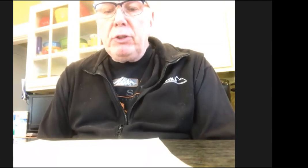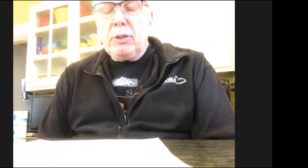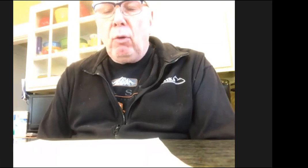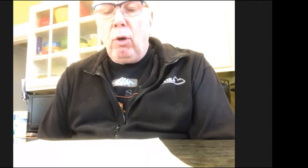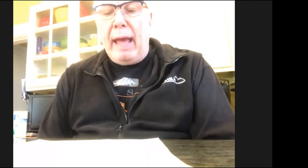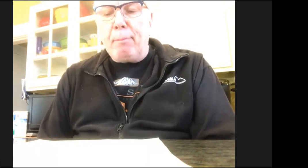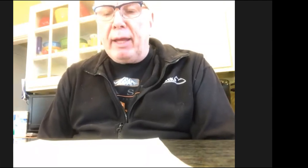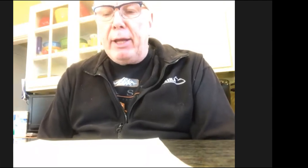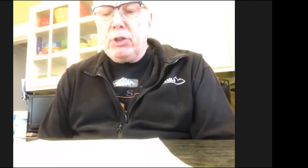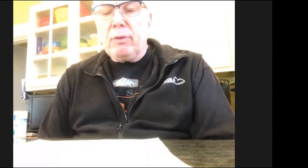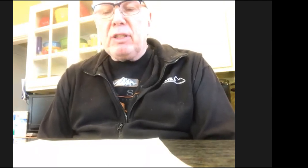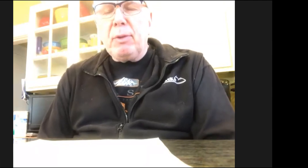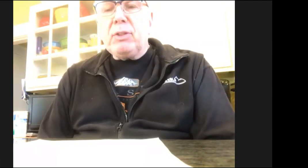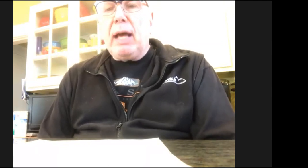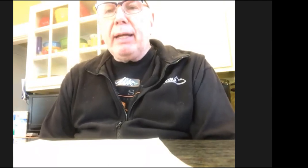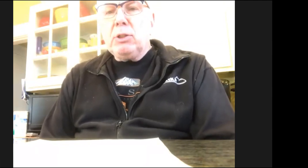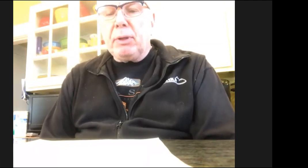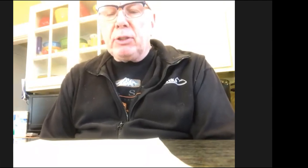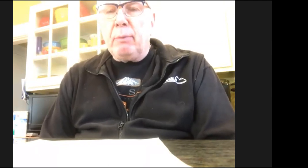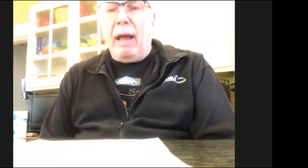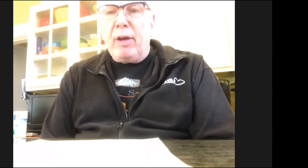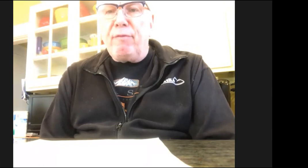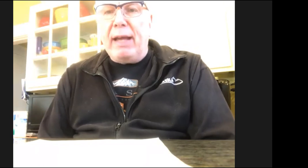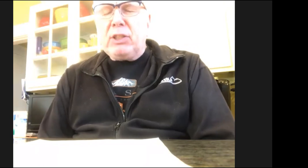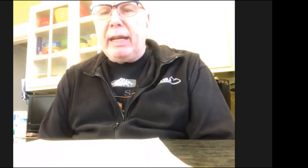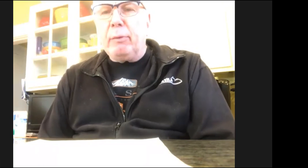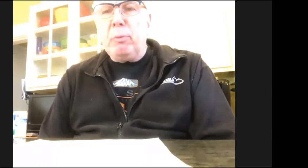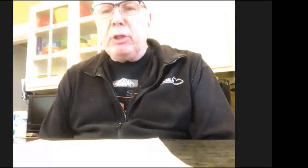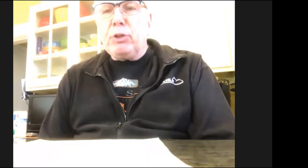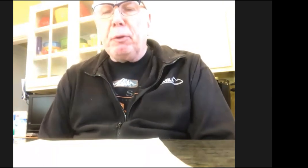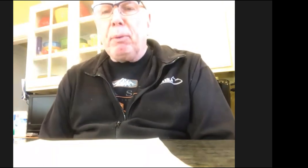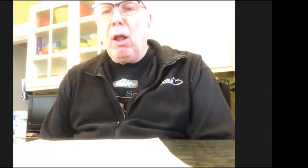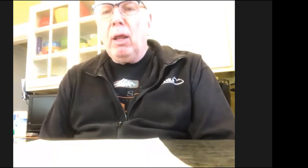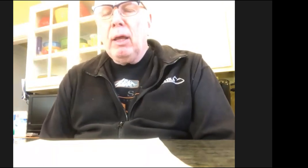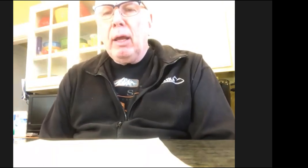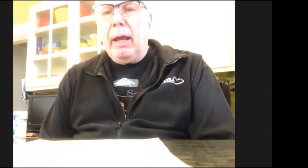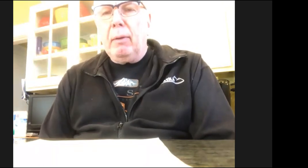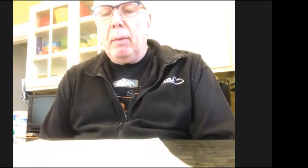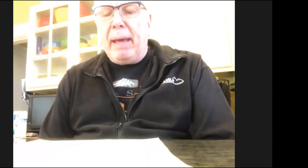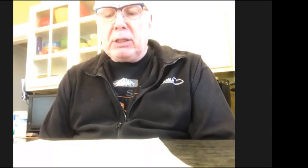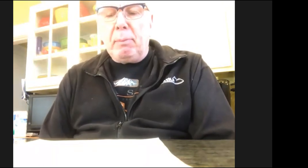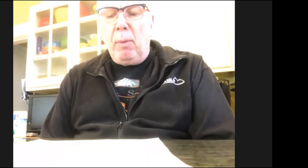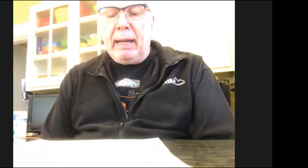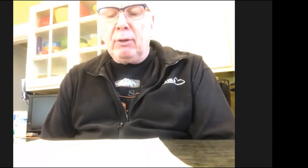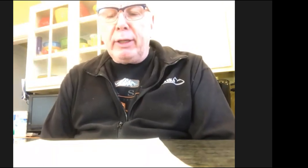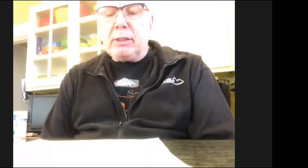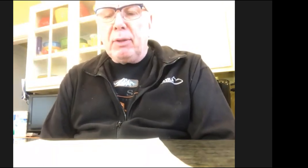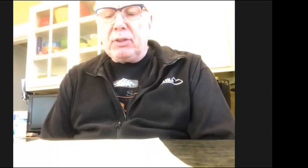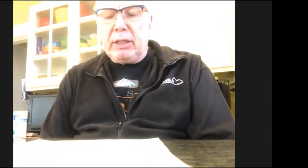origins or the applications of some of the signs, because I found it fascinating when you mentioned football and basketball, but I'd look at some of the